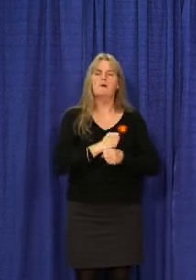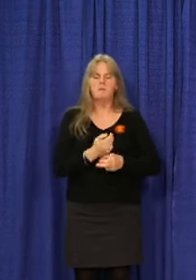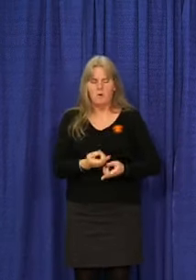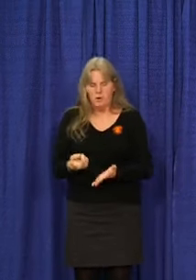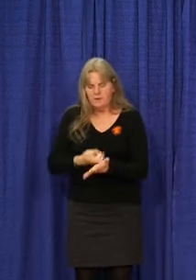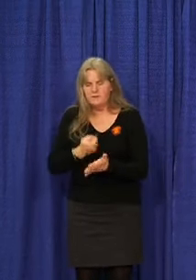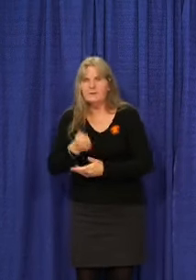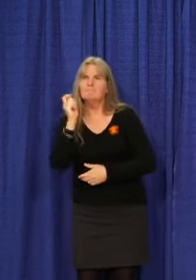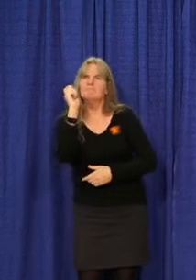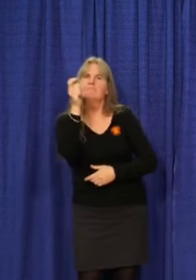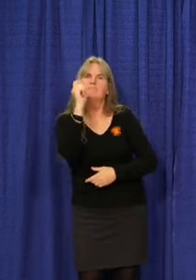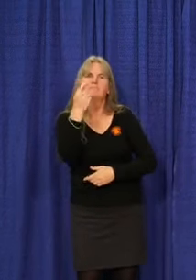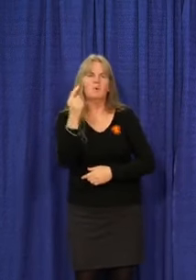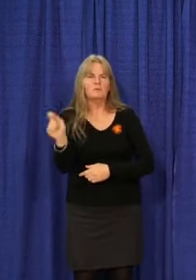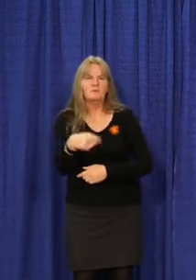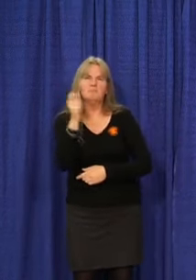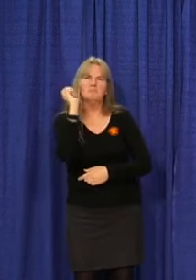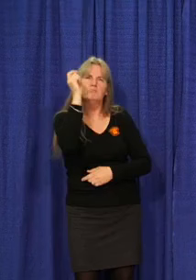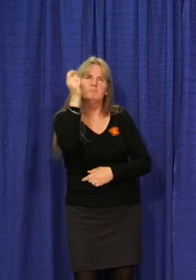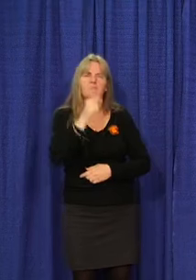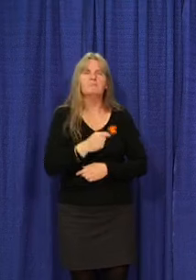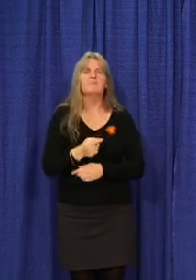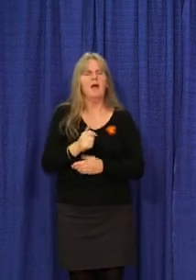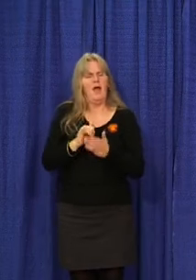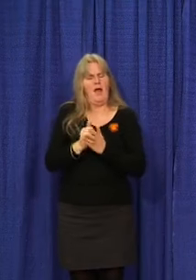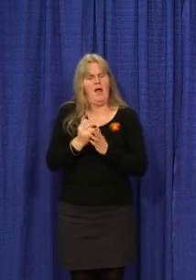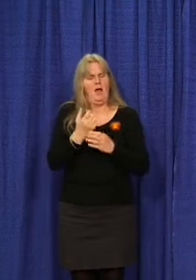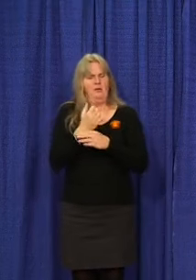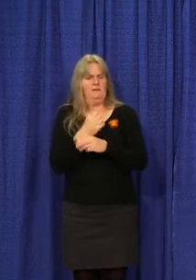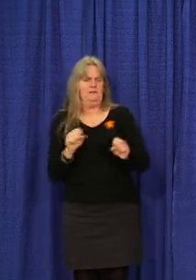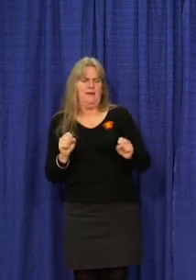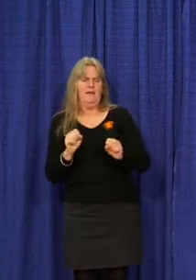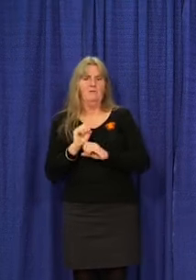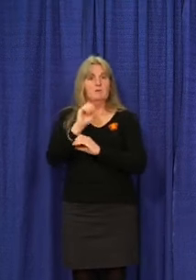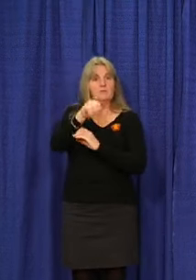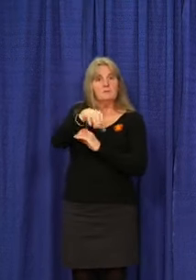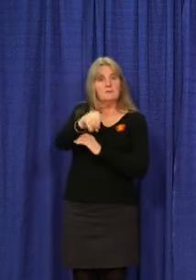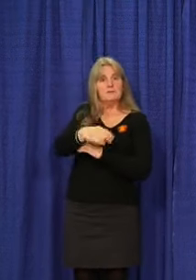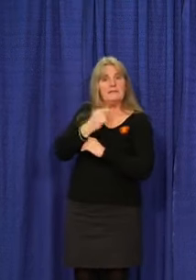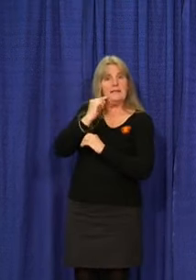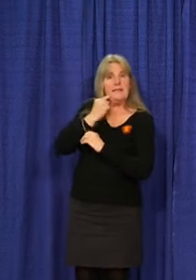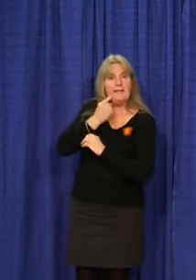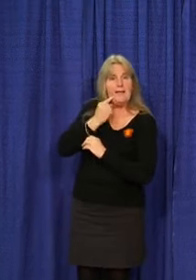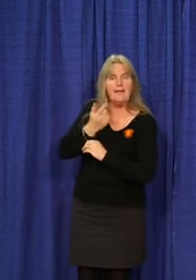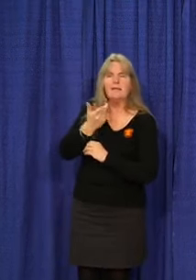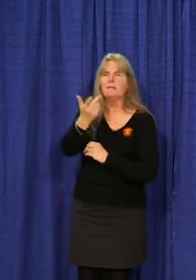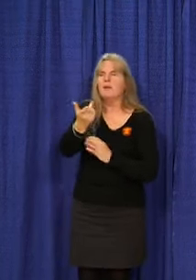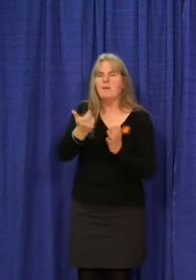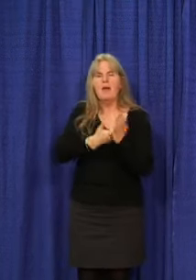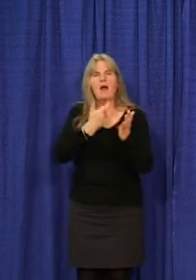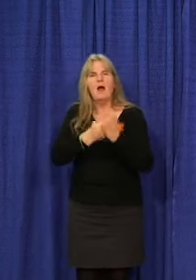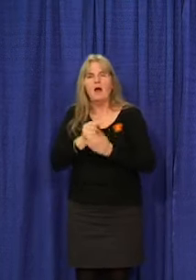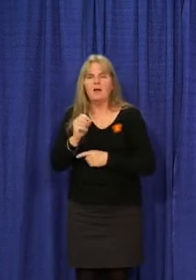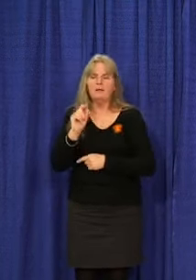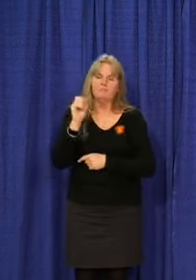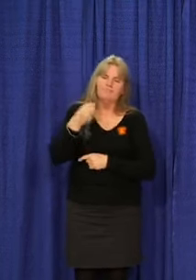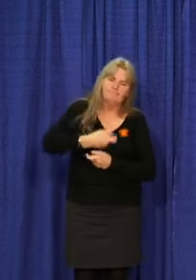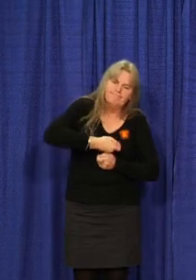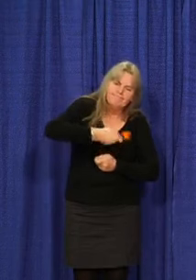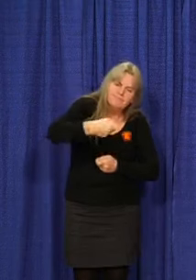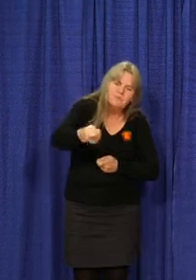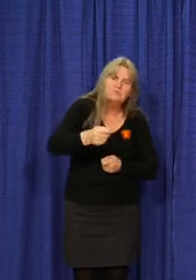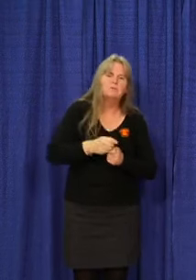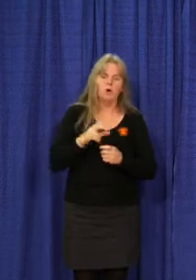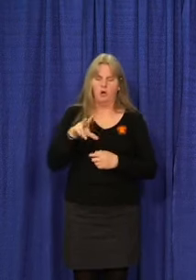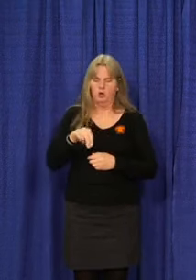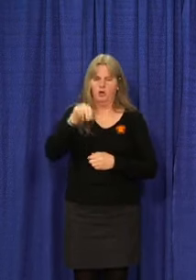trick-or-treaters, consider how you can do it safely. Maybe use tools to distribute candy at a distance, like a hockey stick or tongs. Have